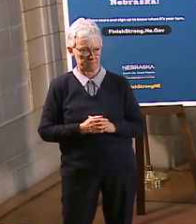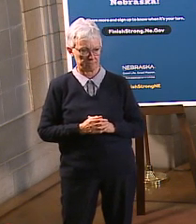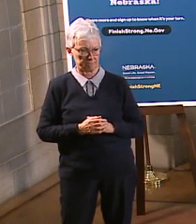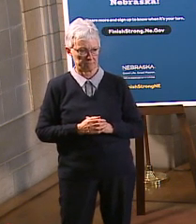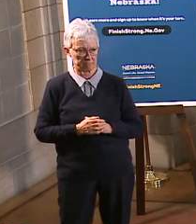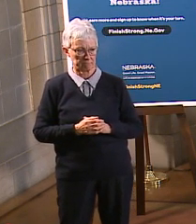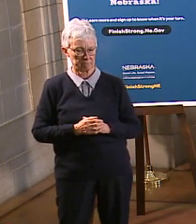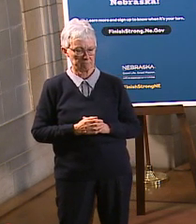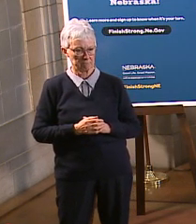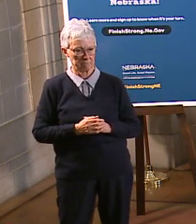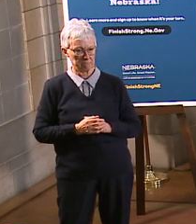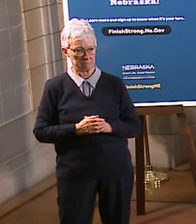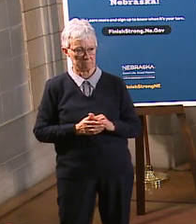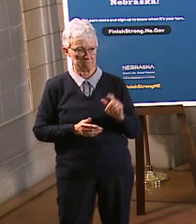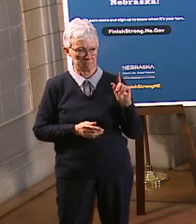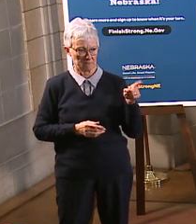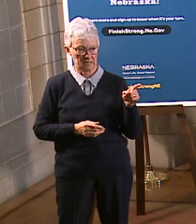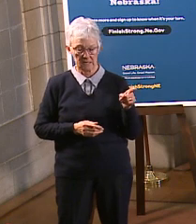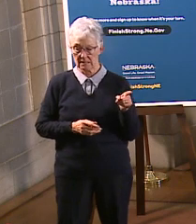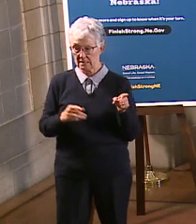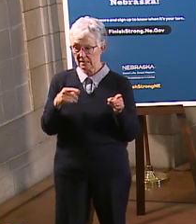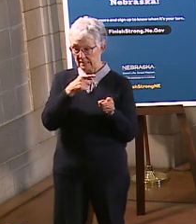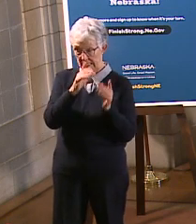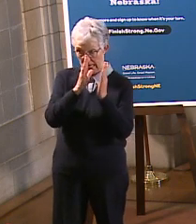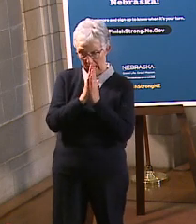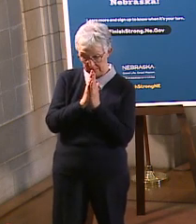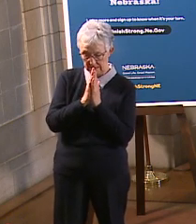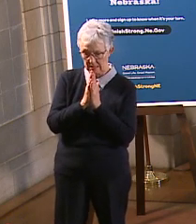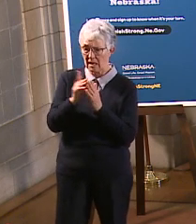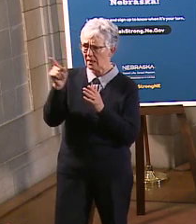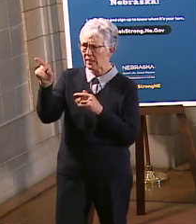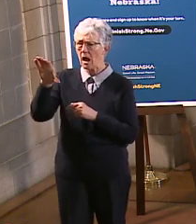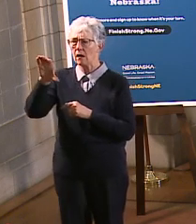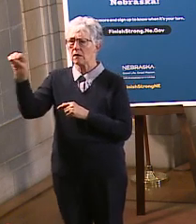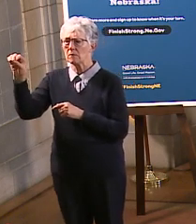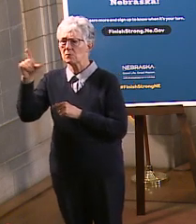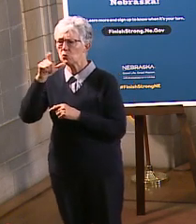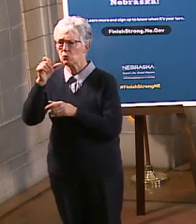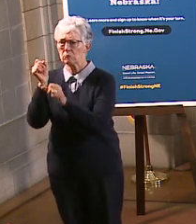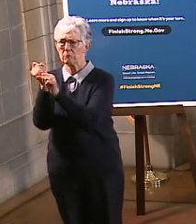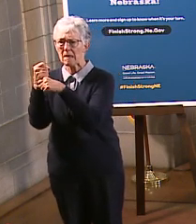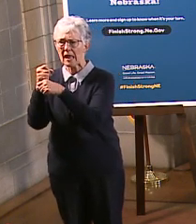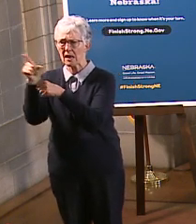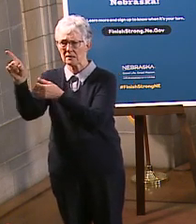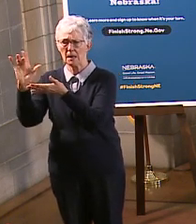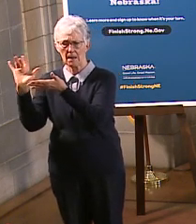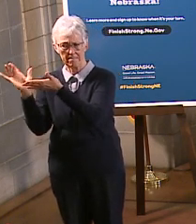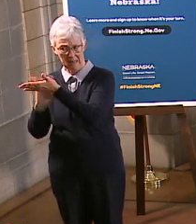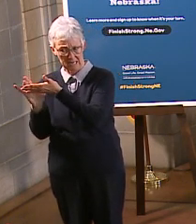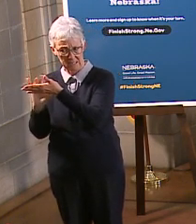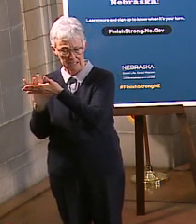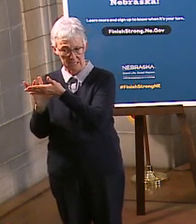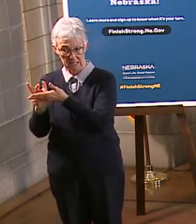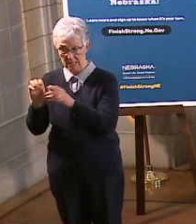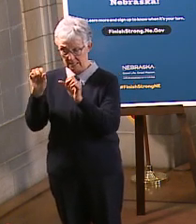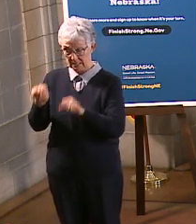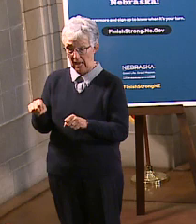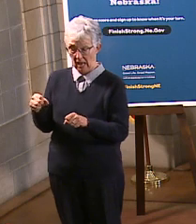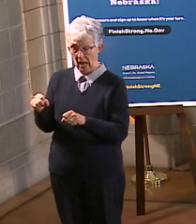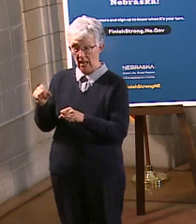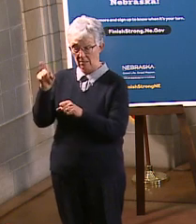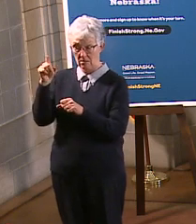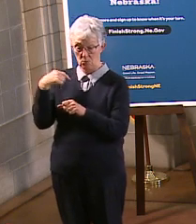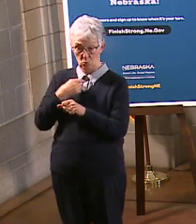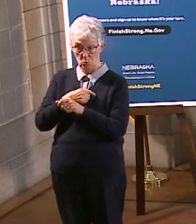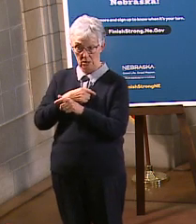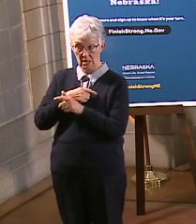just count on that second dose coming? So the question was, manufacturing just isn't consistent enough to count on that second dose coming. Well,